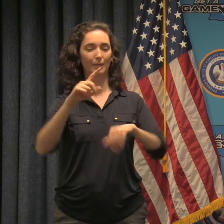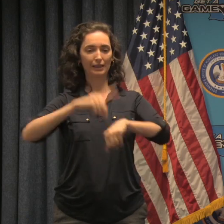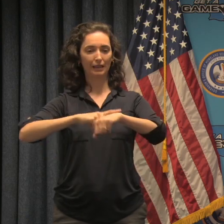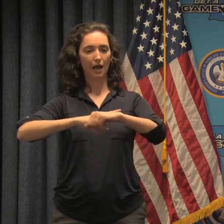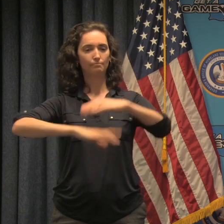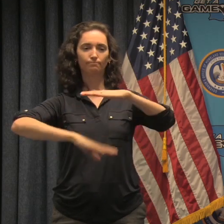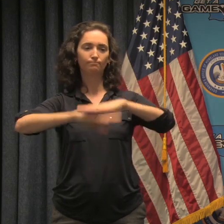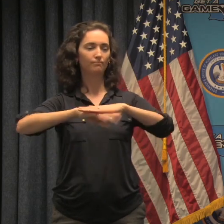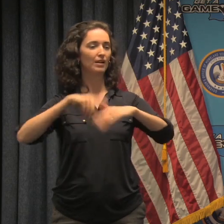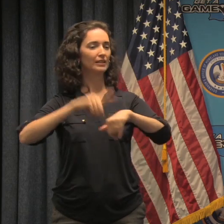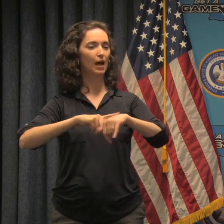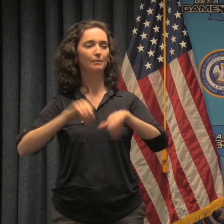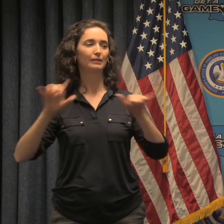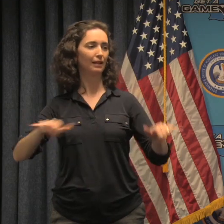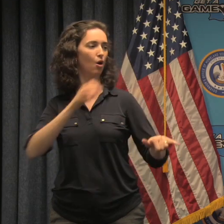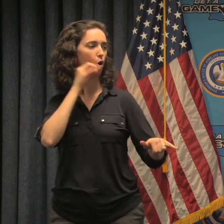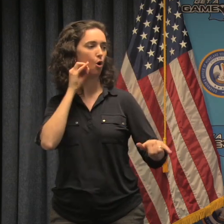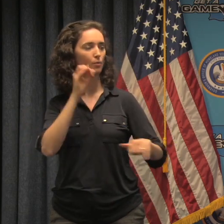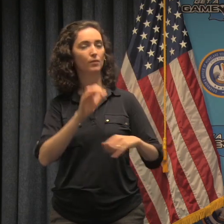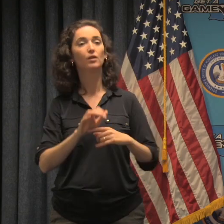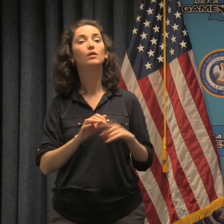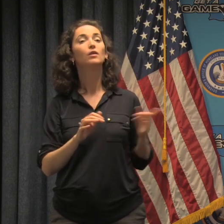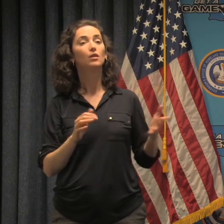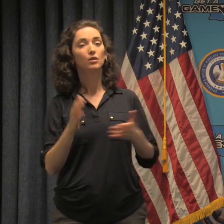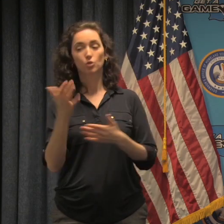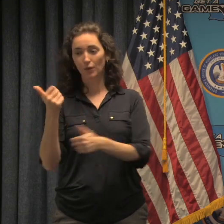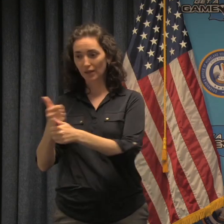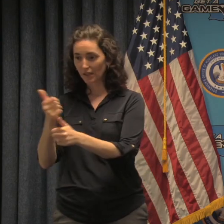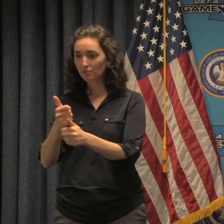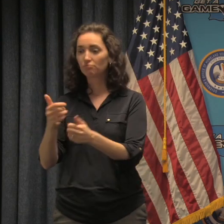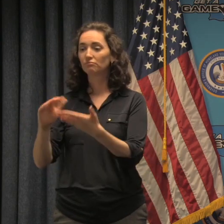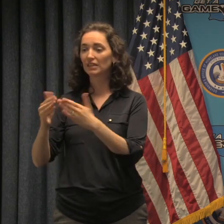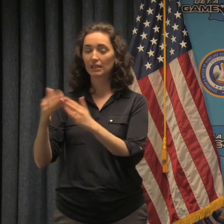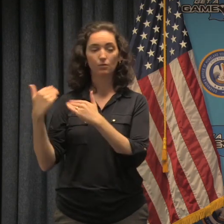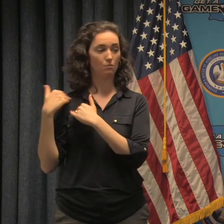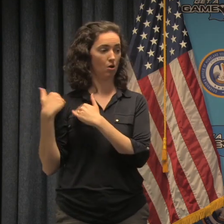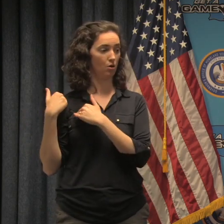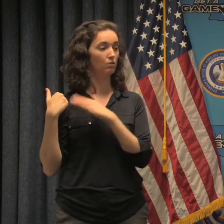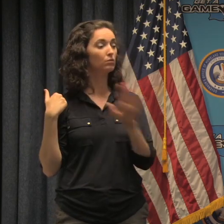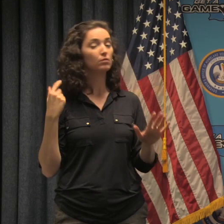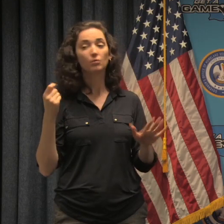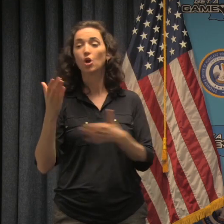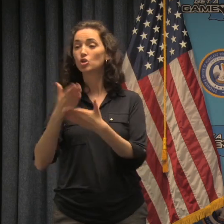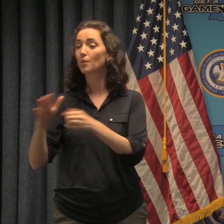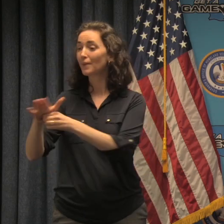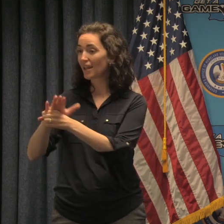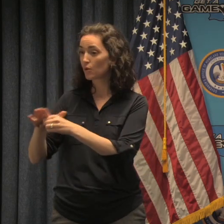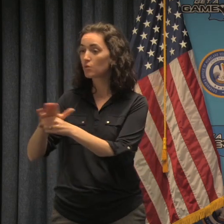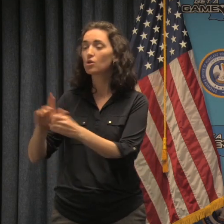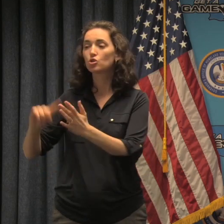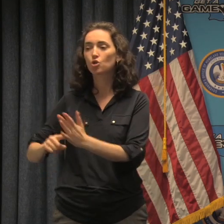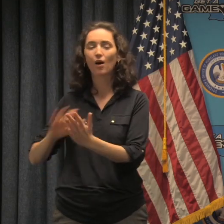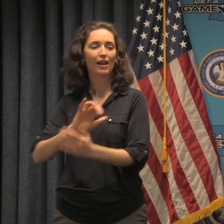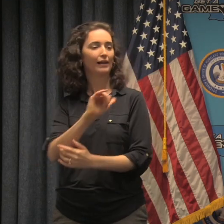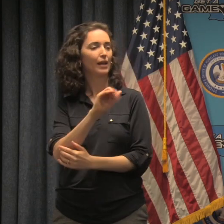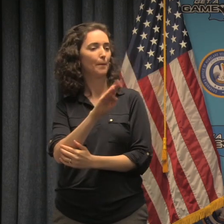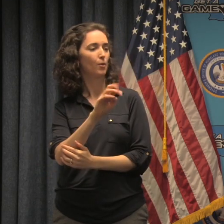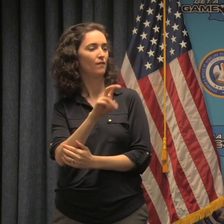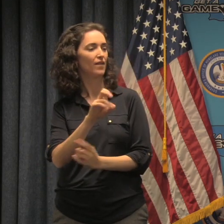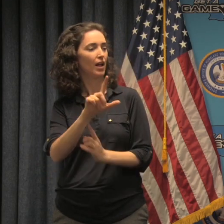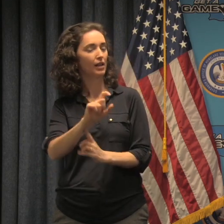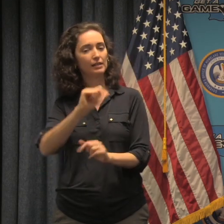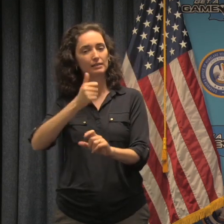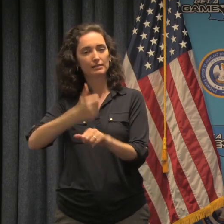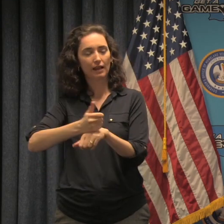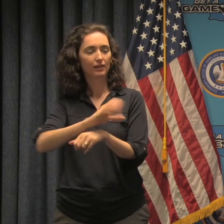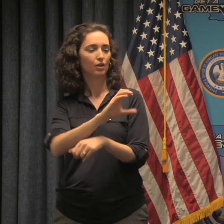some in our Ewan area, where, like Everville, they've started to implement a curfew. Would you recommend kind of that people get a curfew right now?